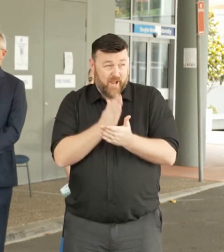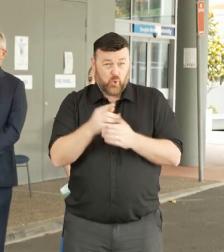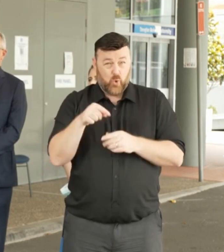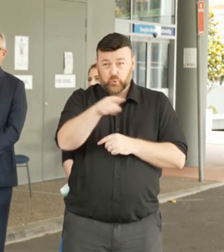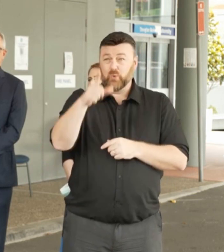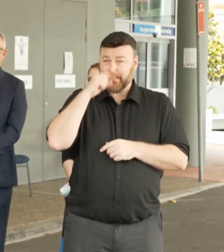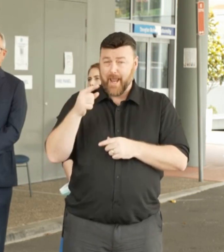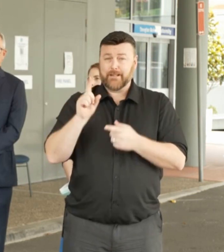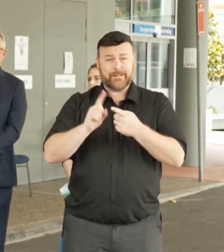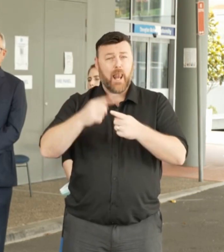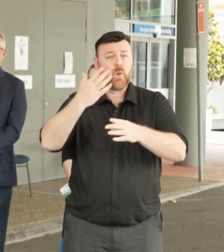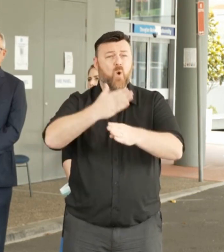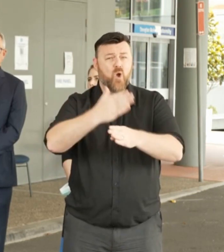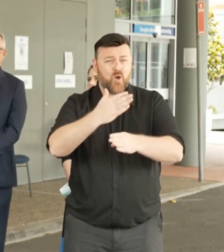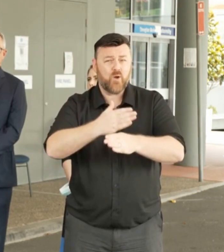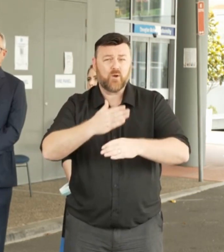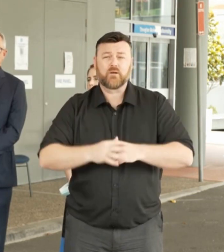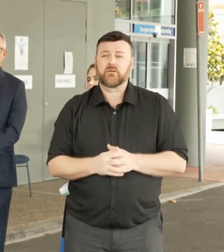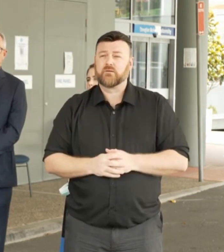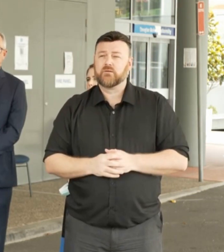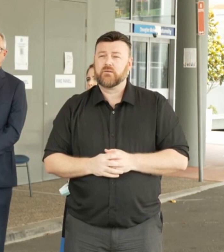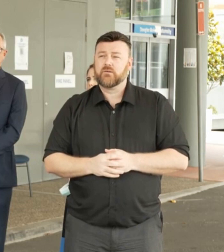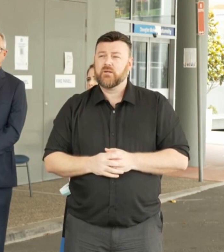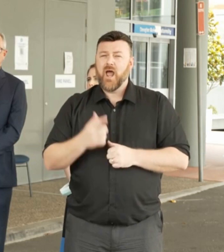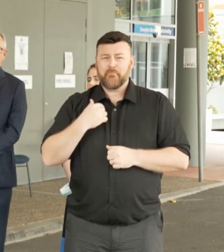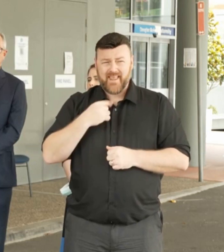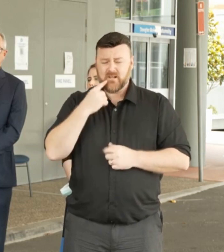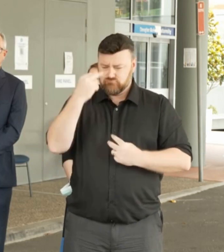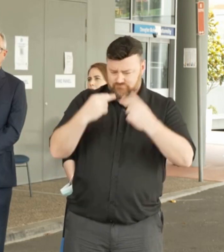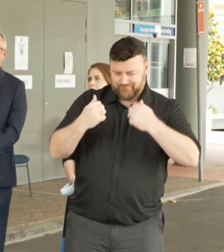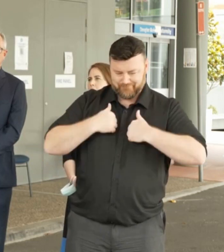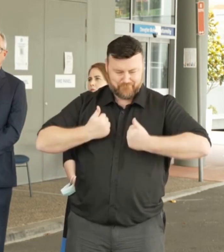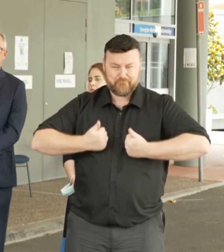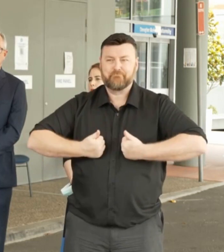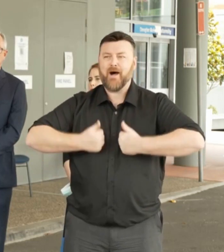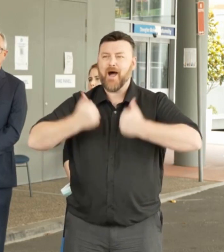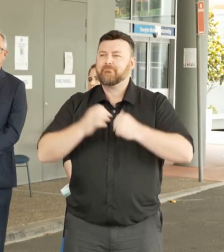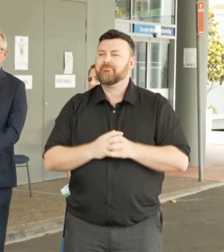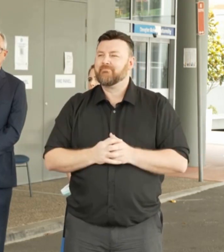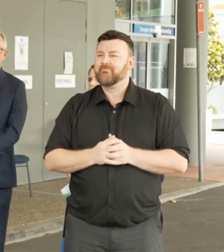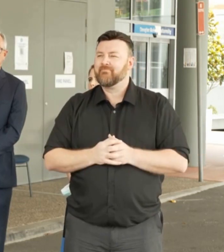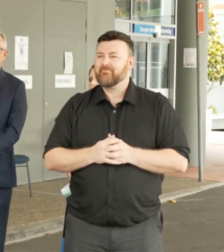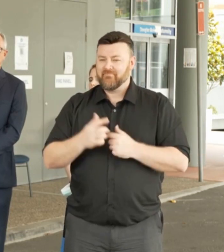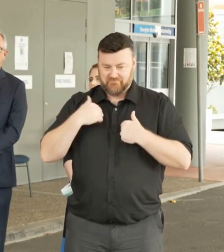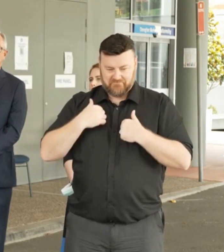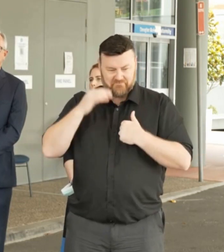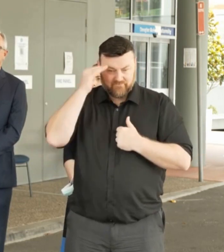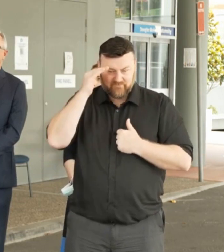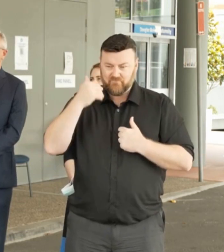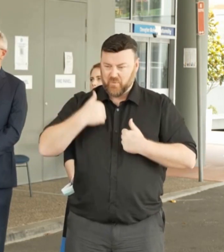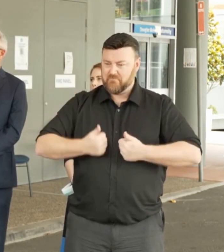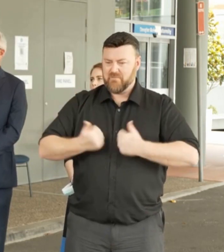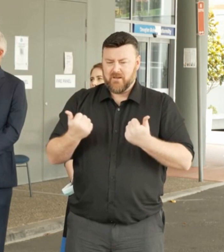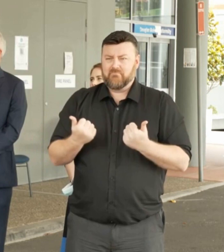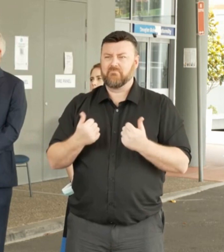years. But let's look at our success. Let's take the perspective and say, well, we've gone through this together, we've got through this challenge, and we're going to get through the next.